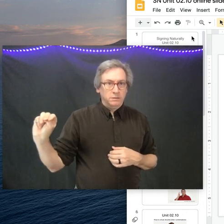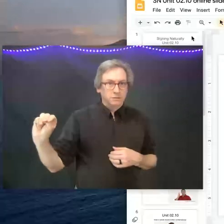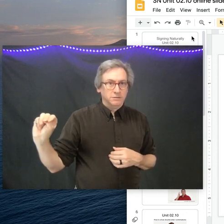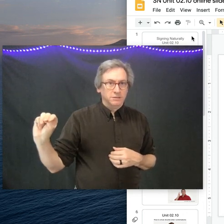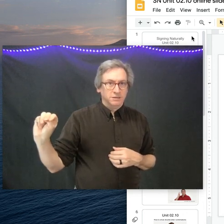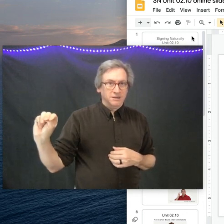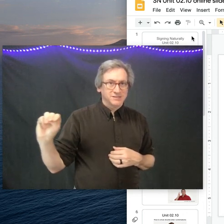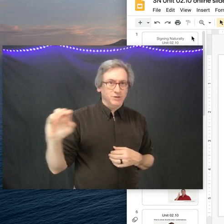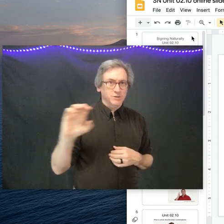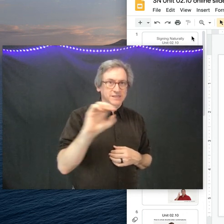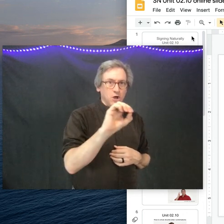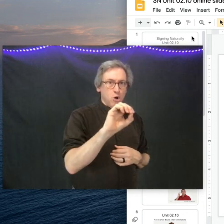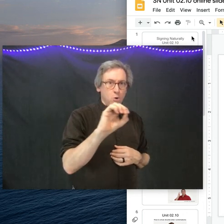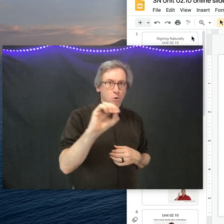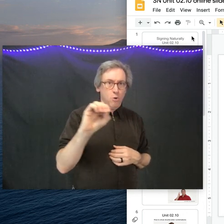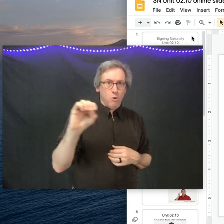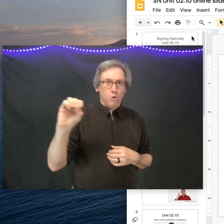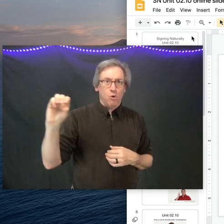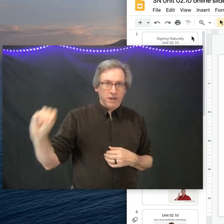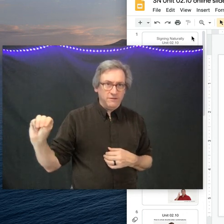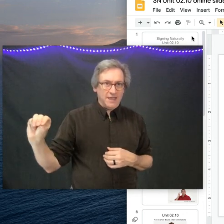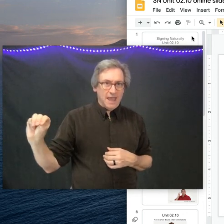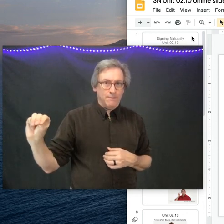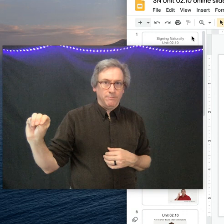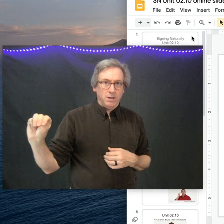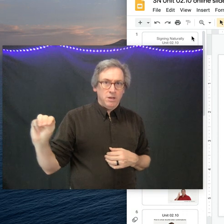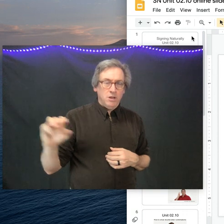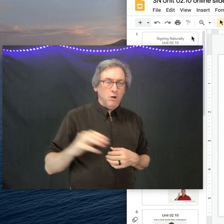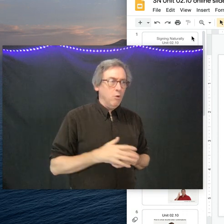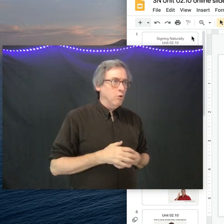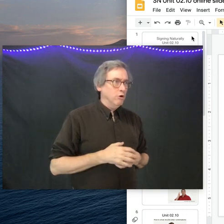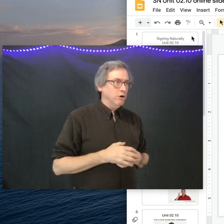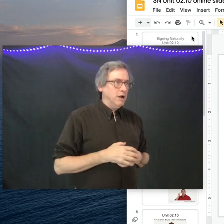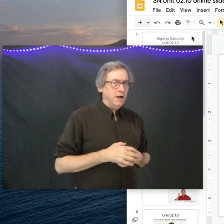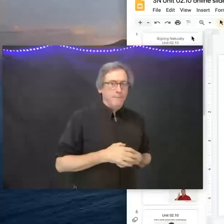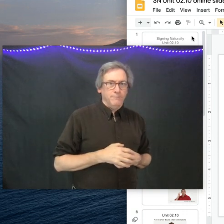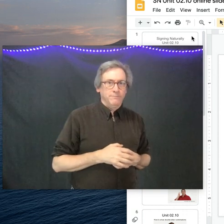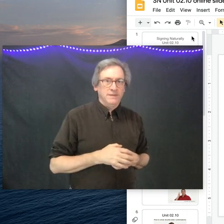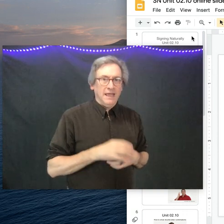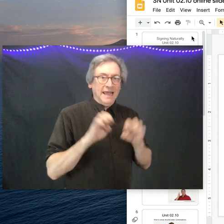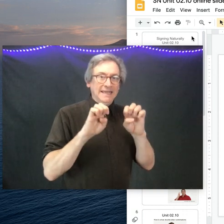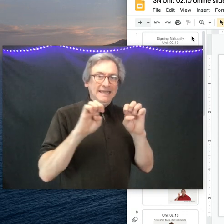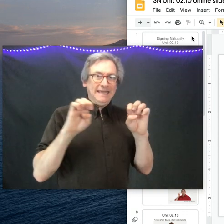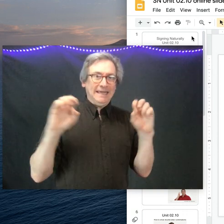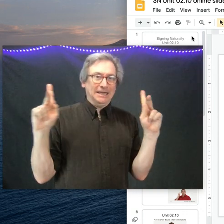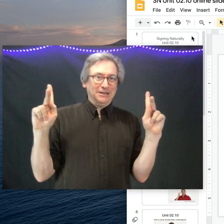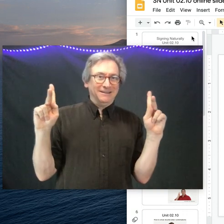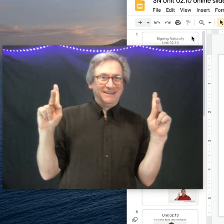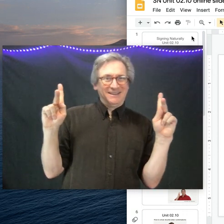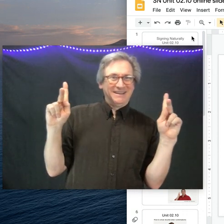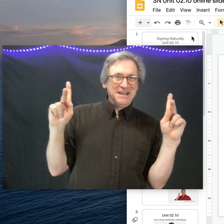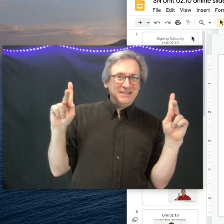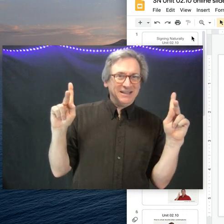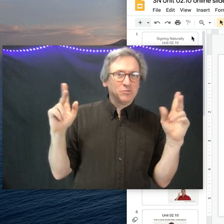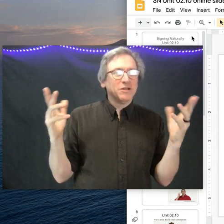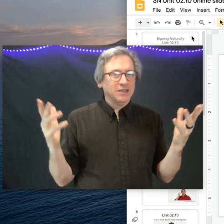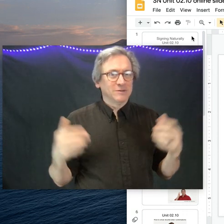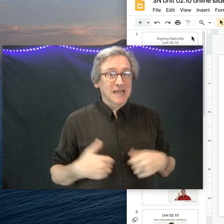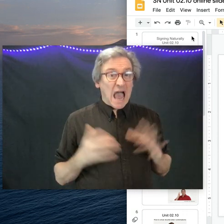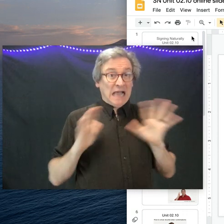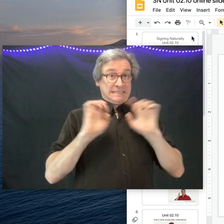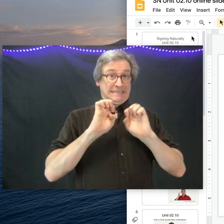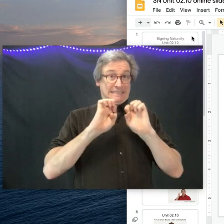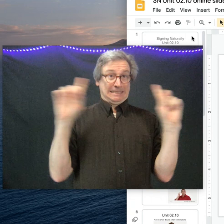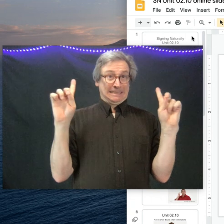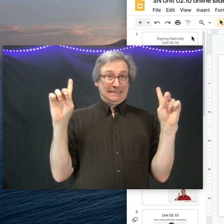zoom. So you see the O into the M. Or eek. That's one thing you'll